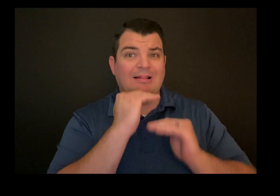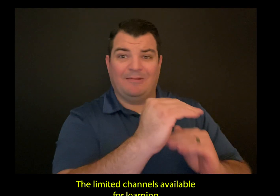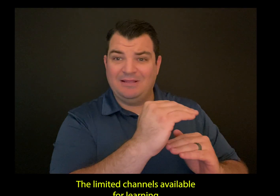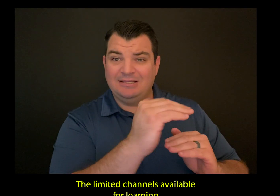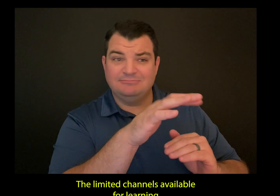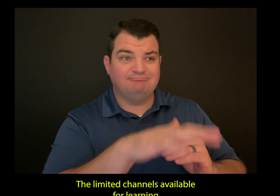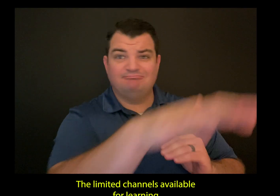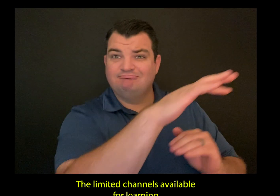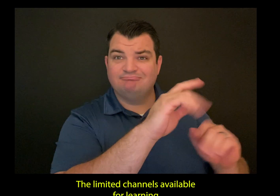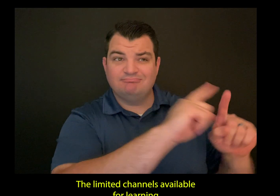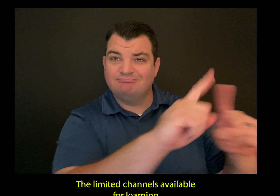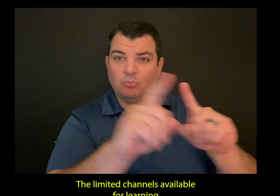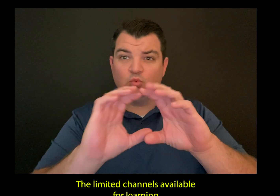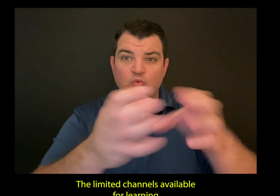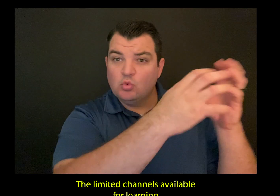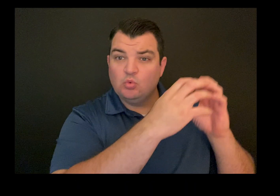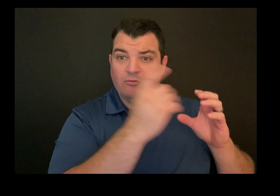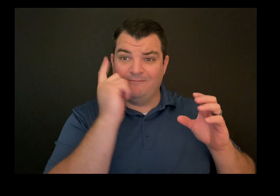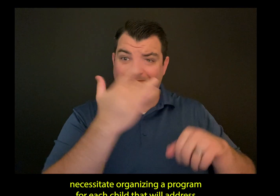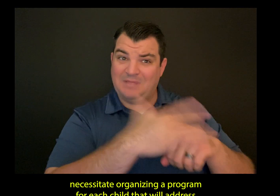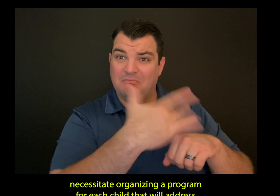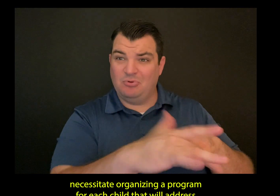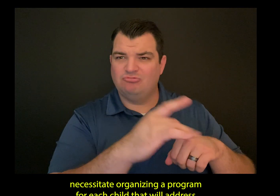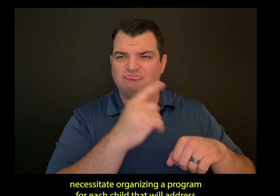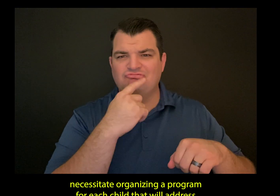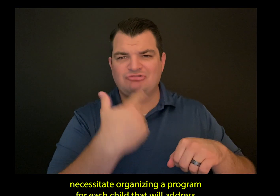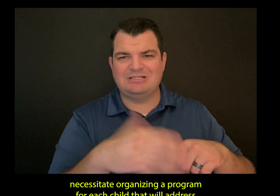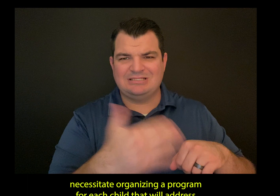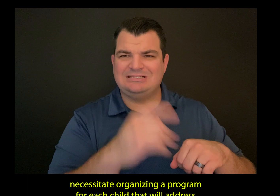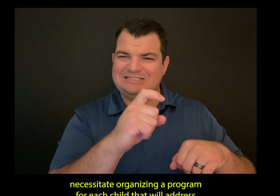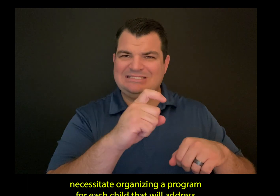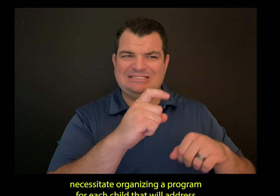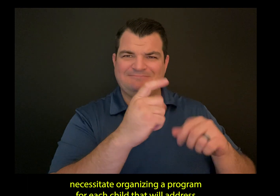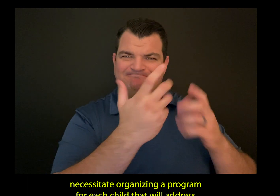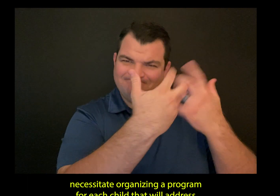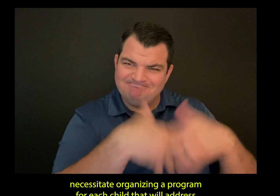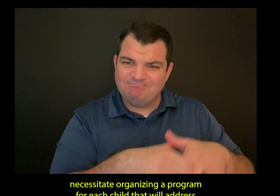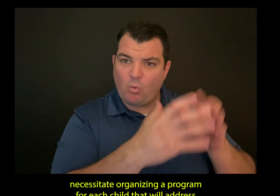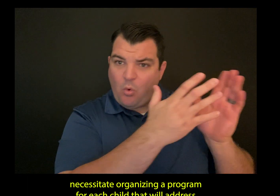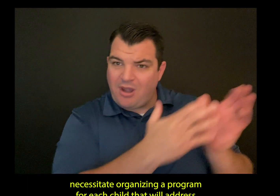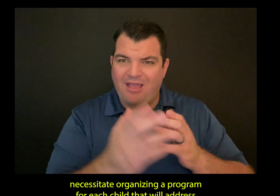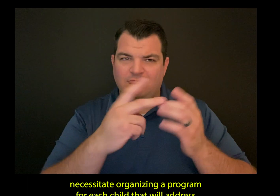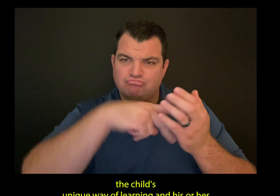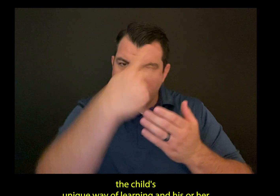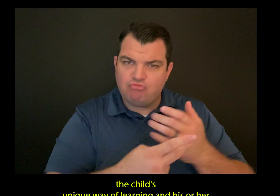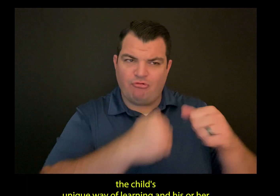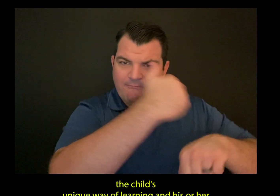The limited channels available for learning necessitate organizing a program for each child that will address the child's unique